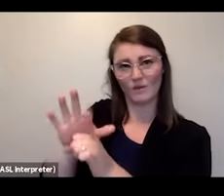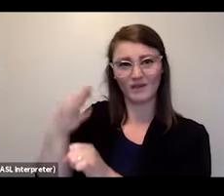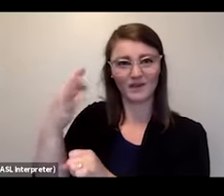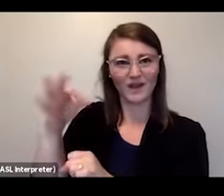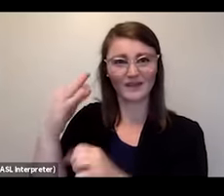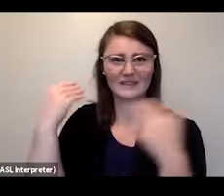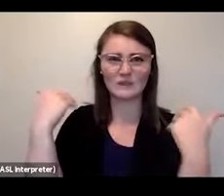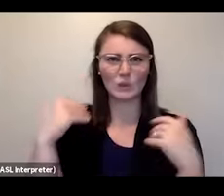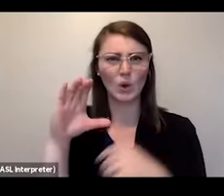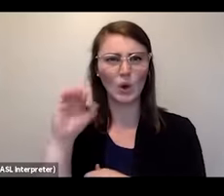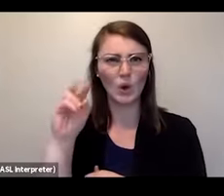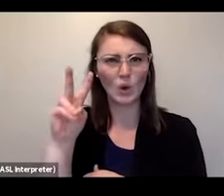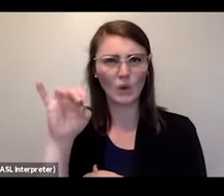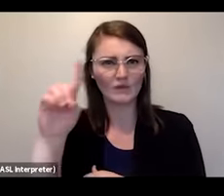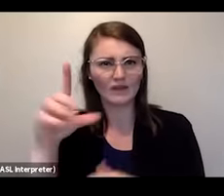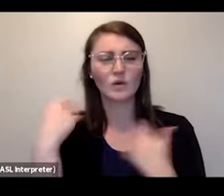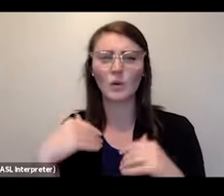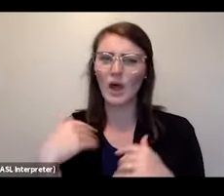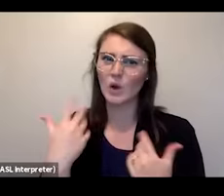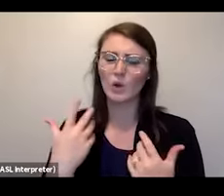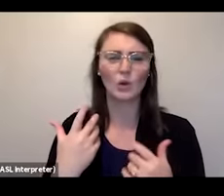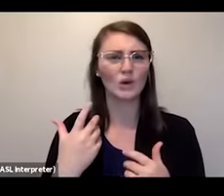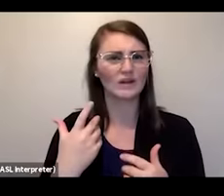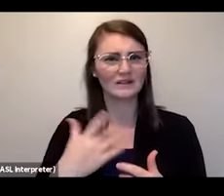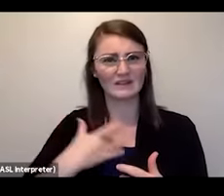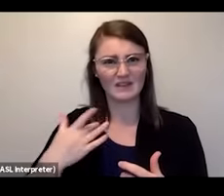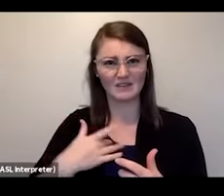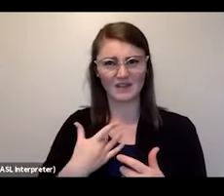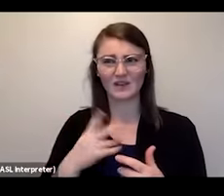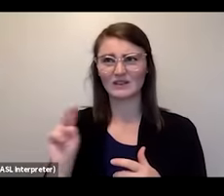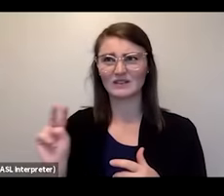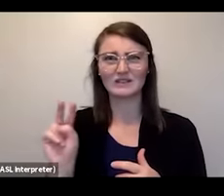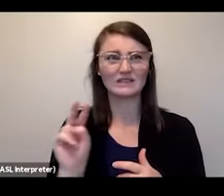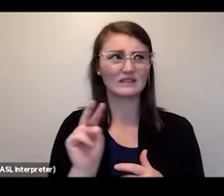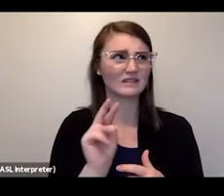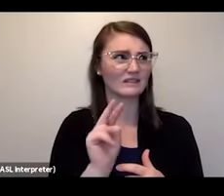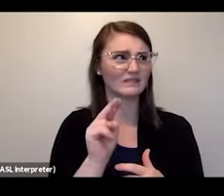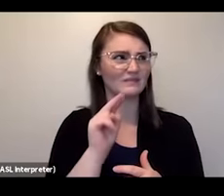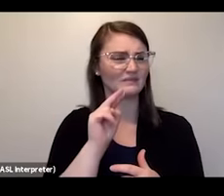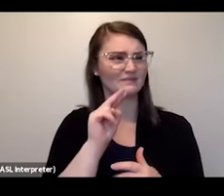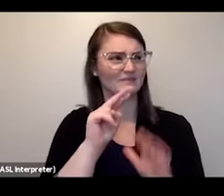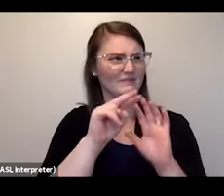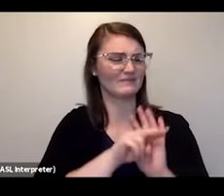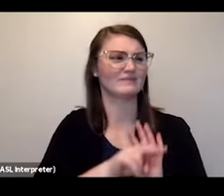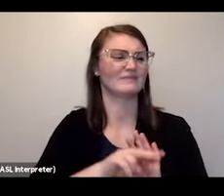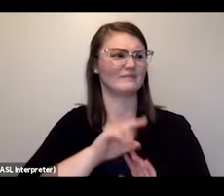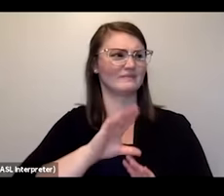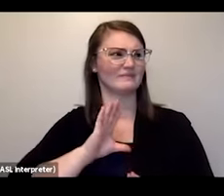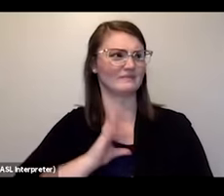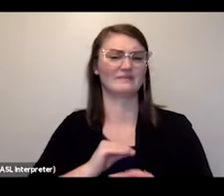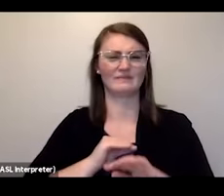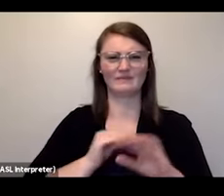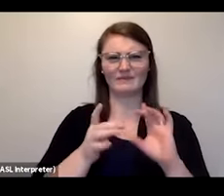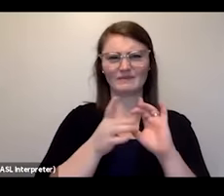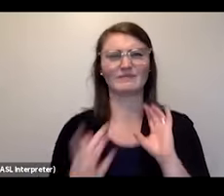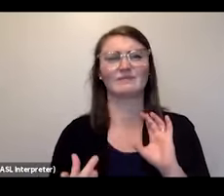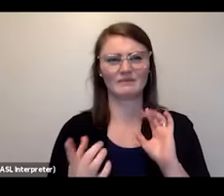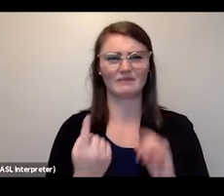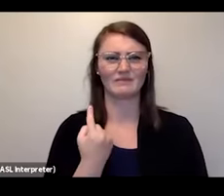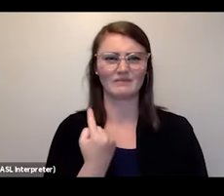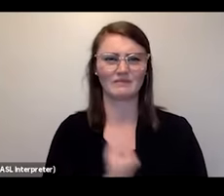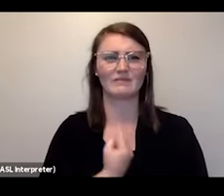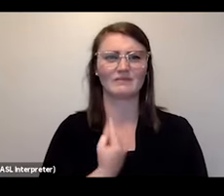it is so easy to look out into this world and to feel despair, to feel disconnected, to feel alone. When